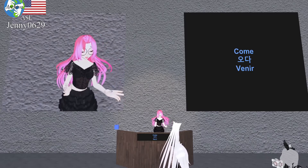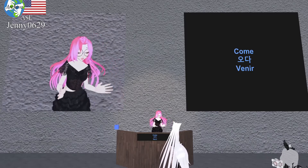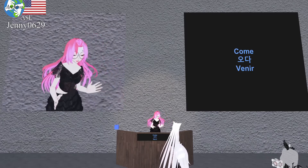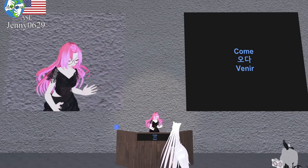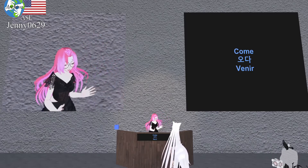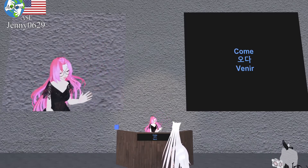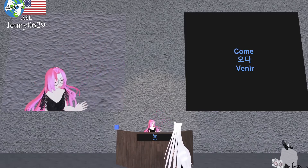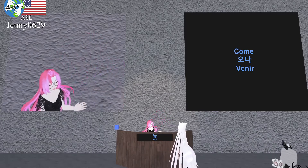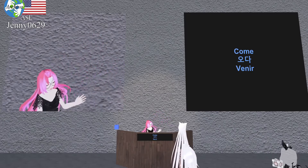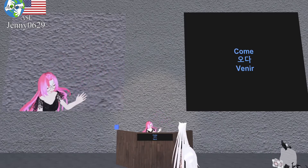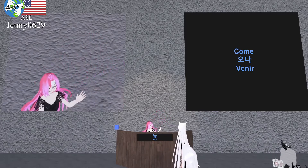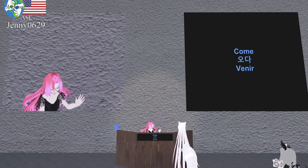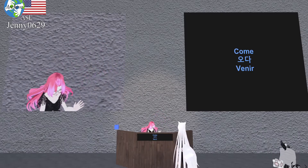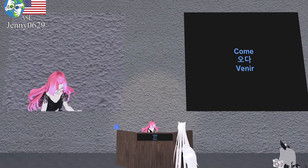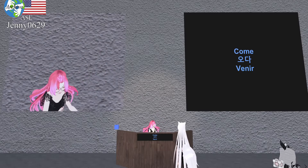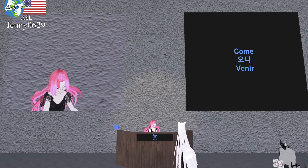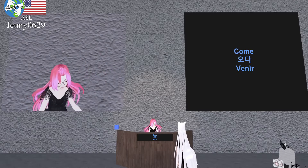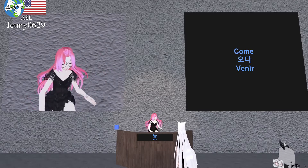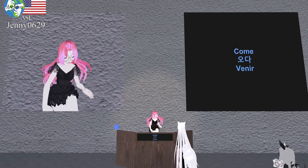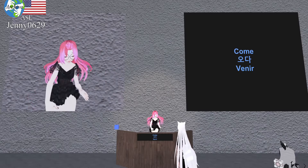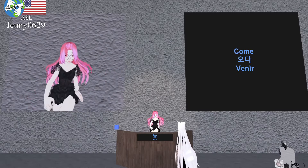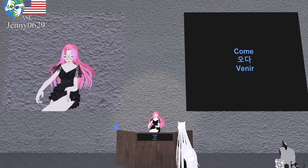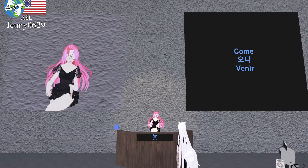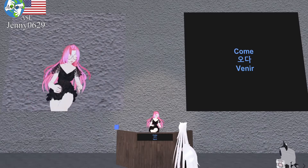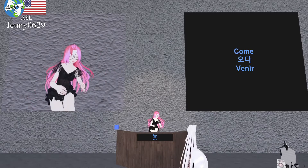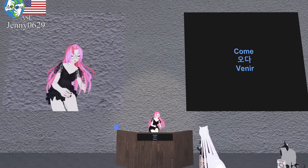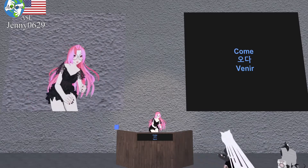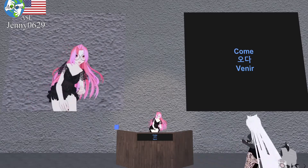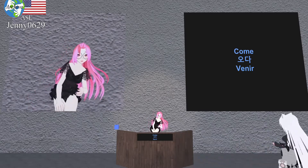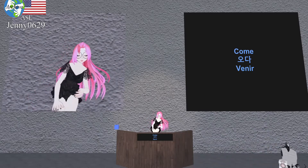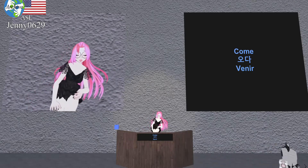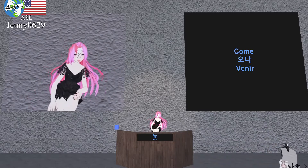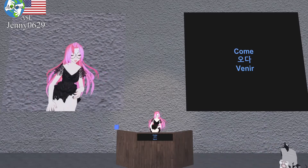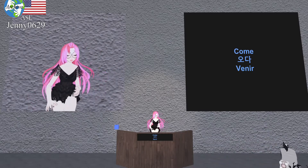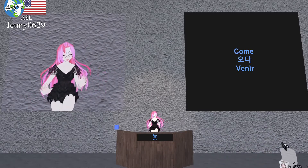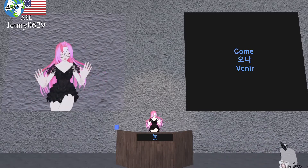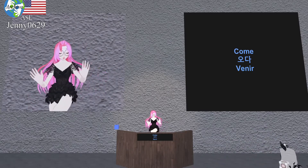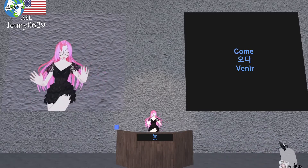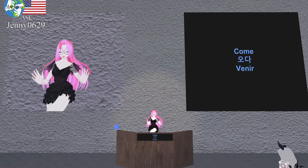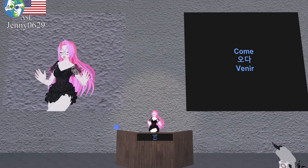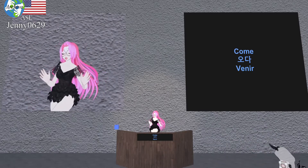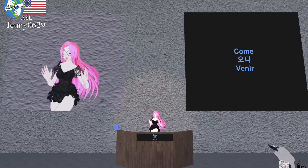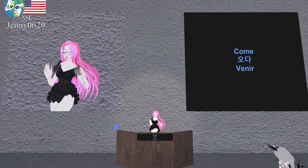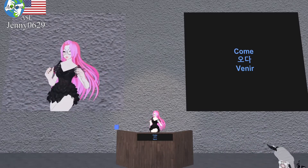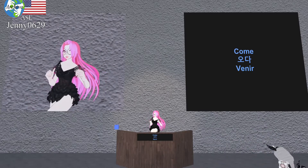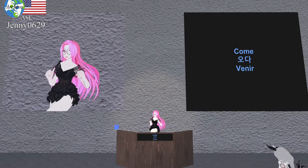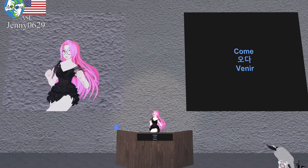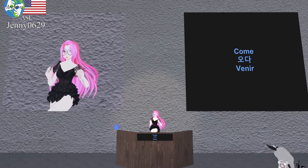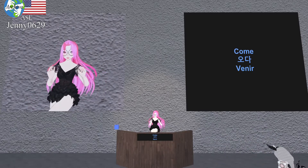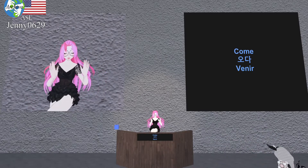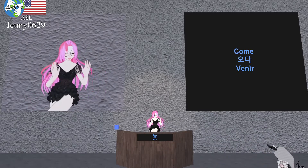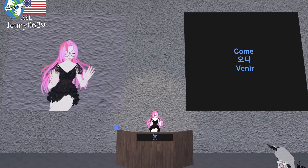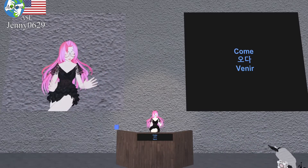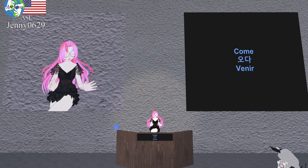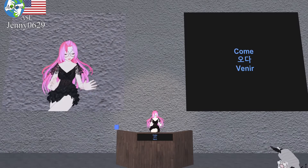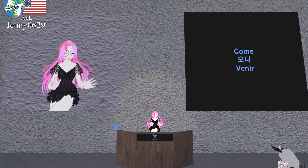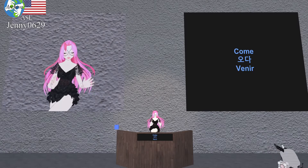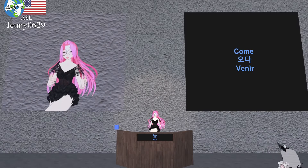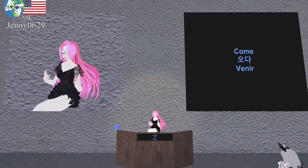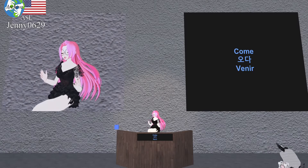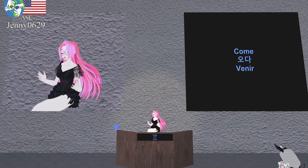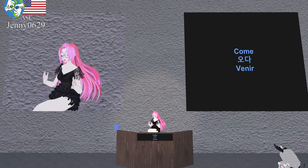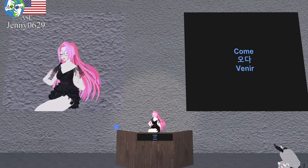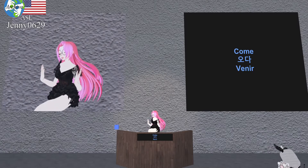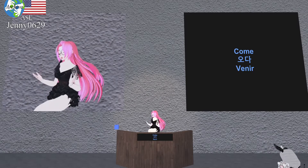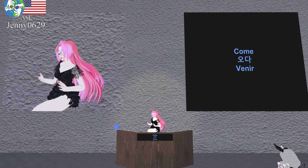Yeah, so that's a whole can of beans. I'm gonna sit down for this one because this might be a little bit long. Okay, so if